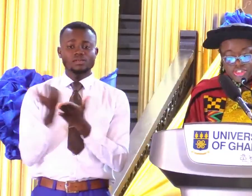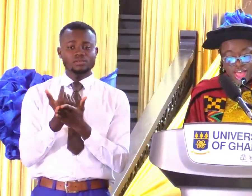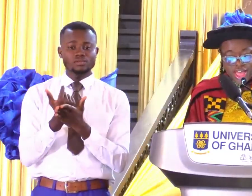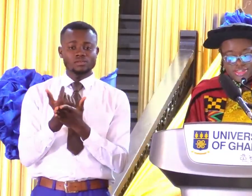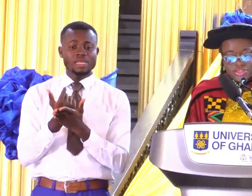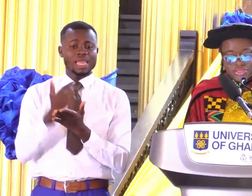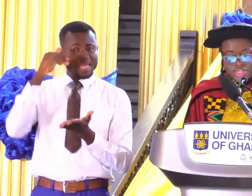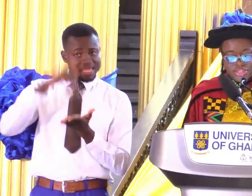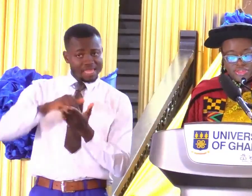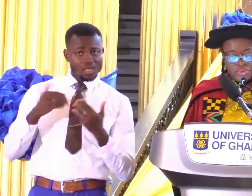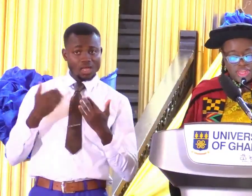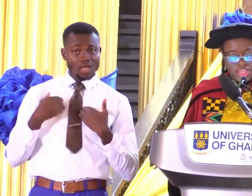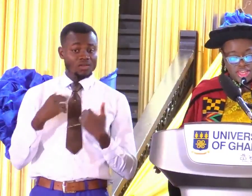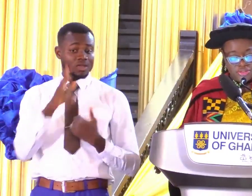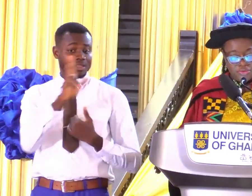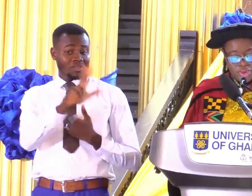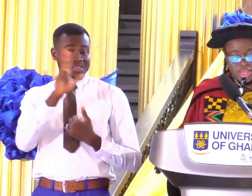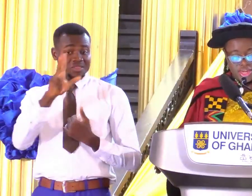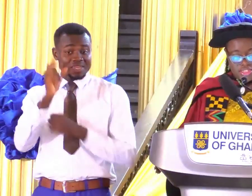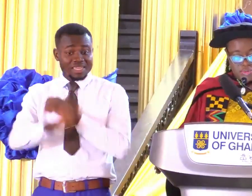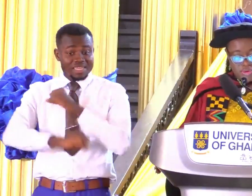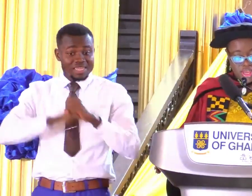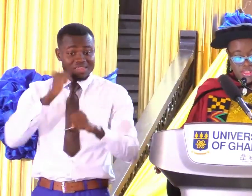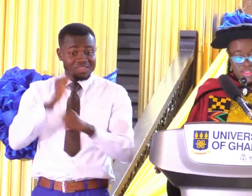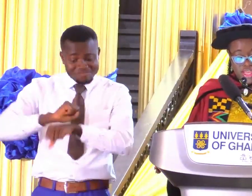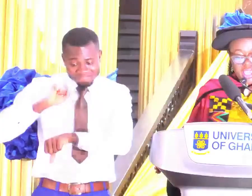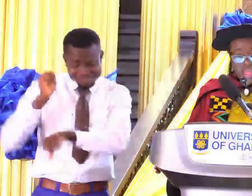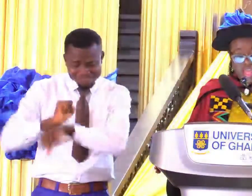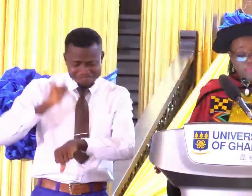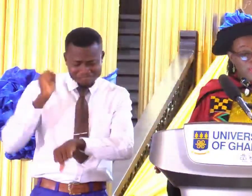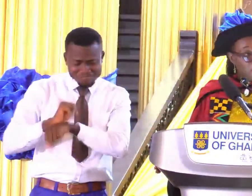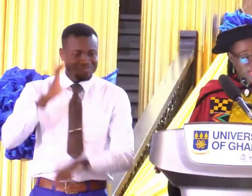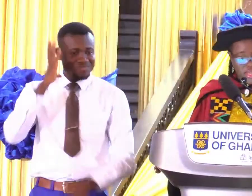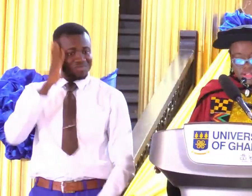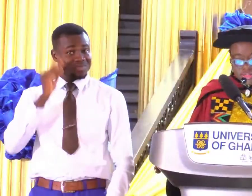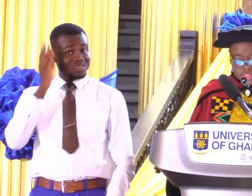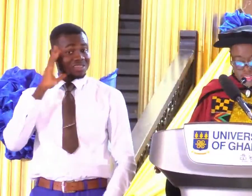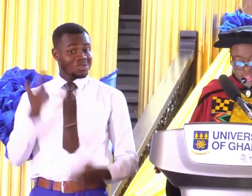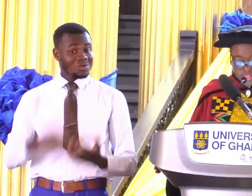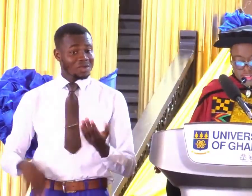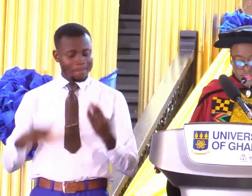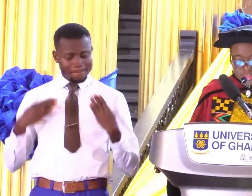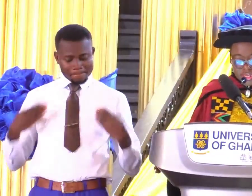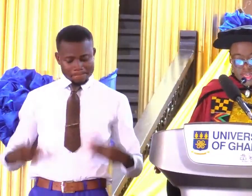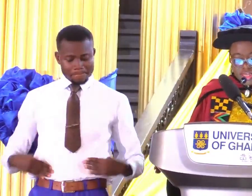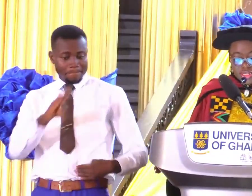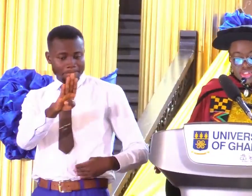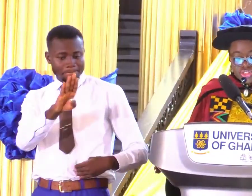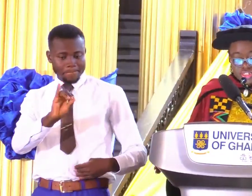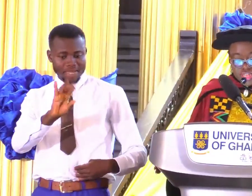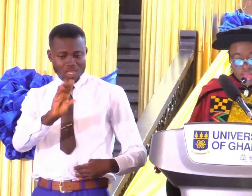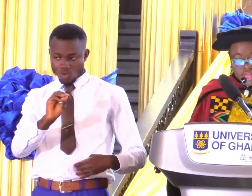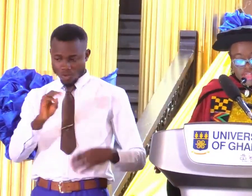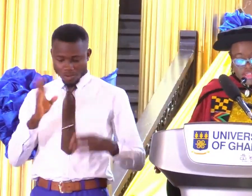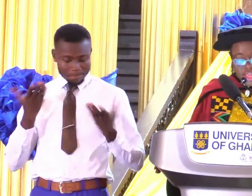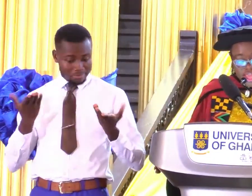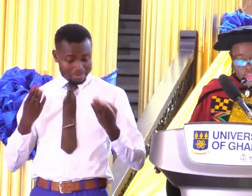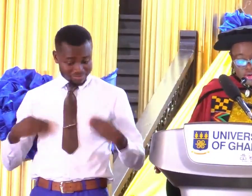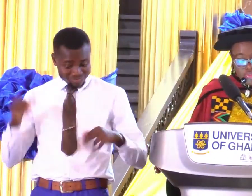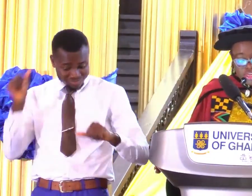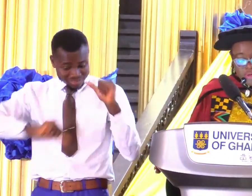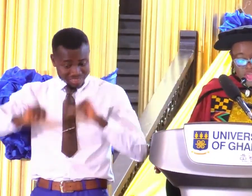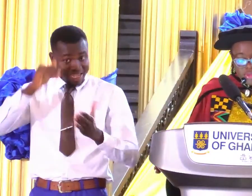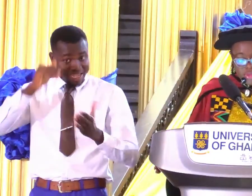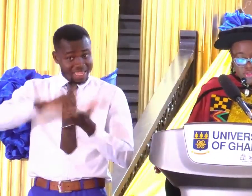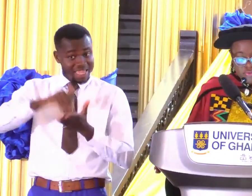She has 33 years of working experience in biomedical sciences. She served as the head of